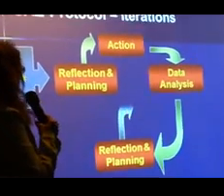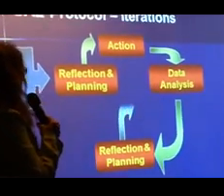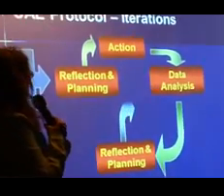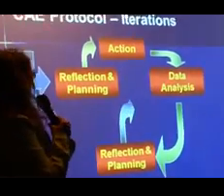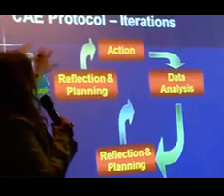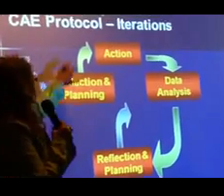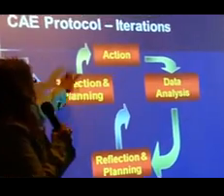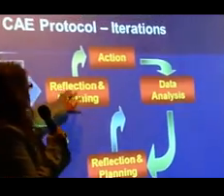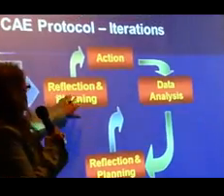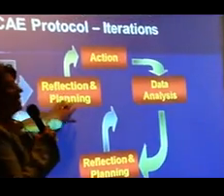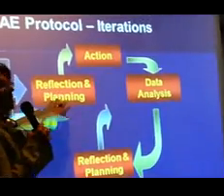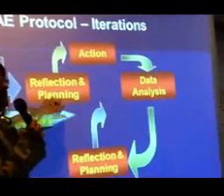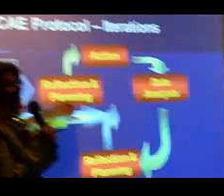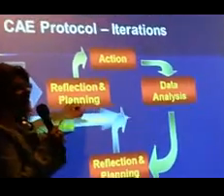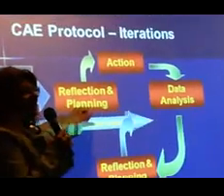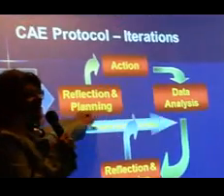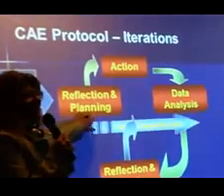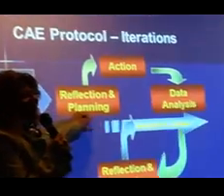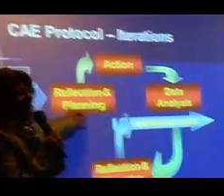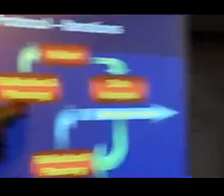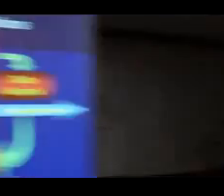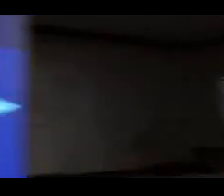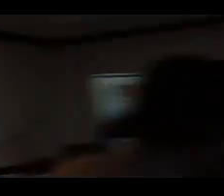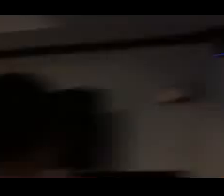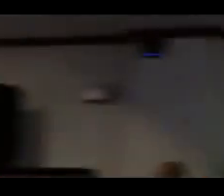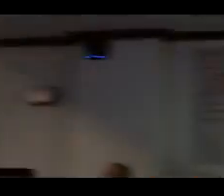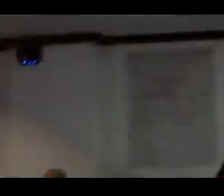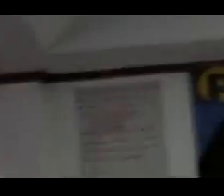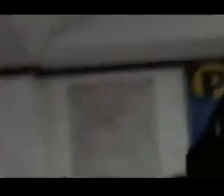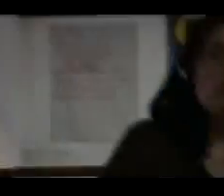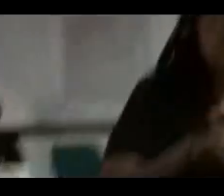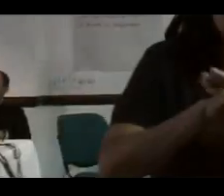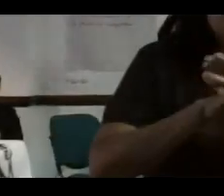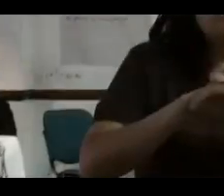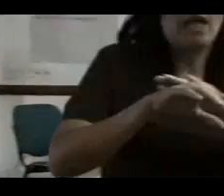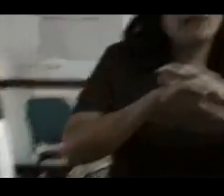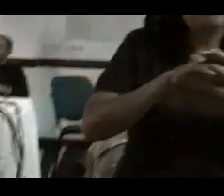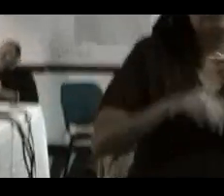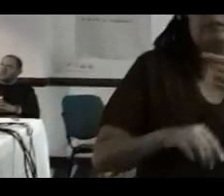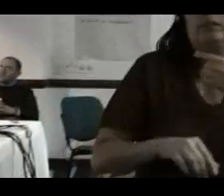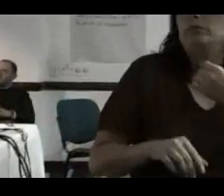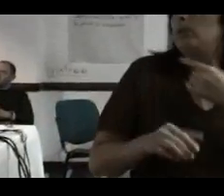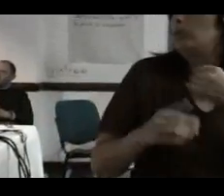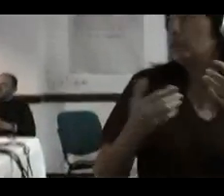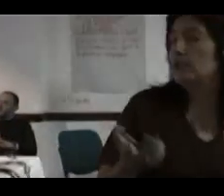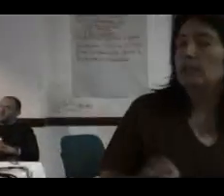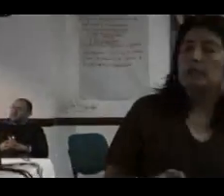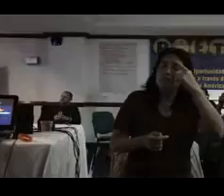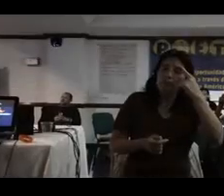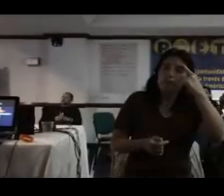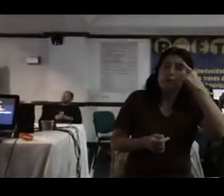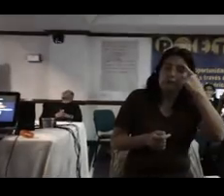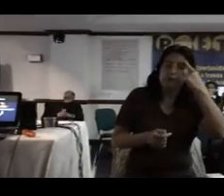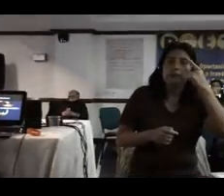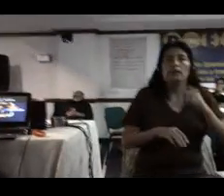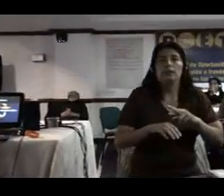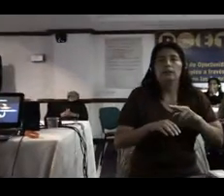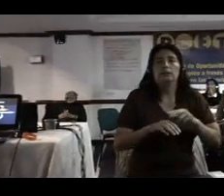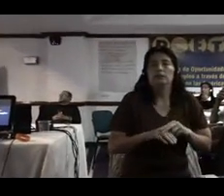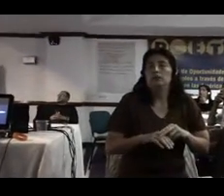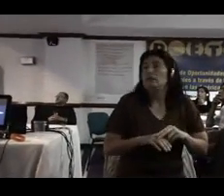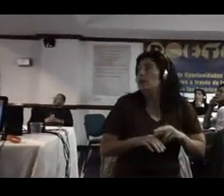doing. We are reflecting and planning. And I like to say it this way rather than planning and reflecting, because we already know something. So